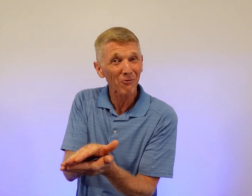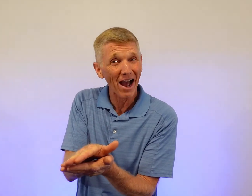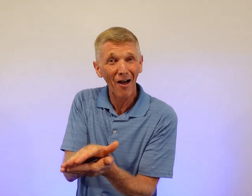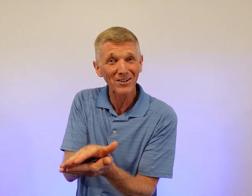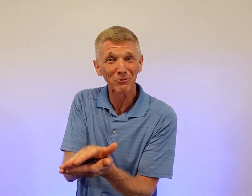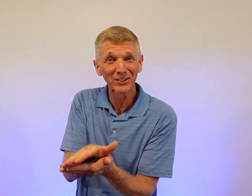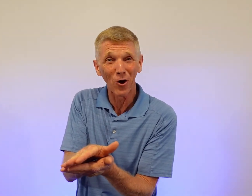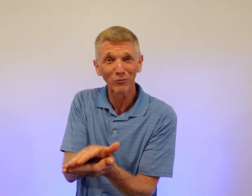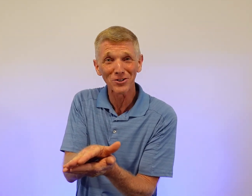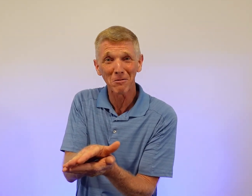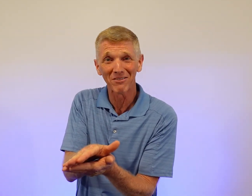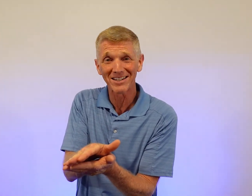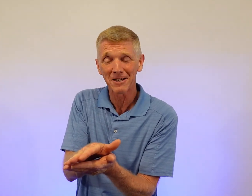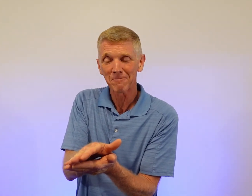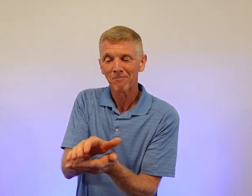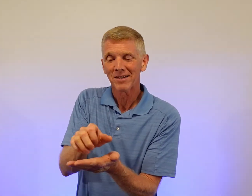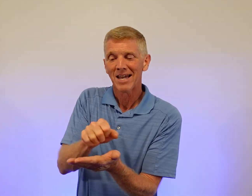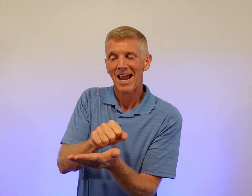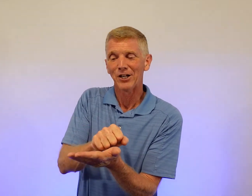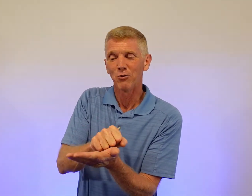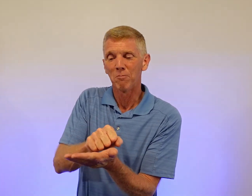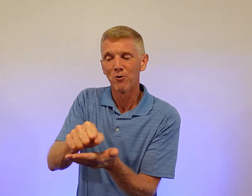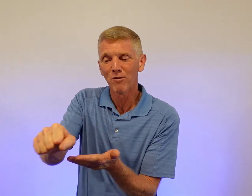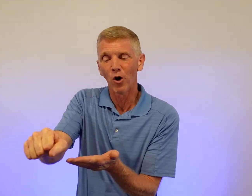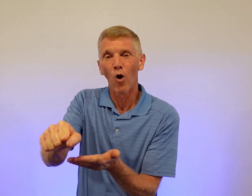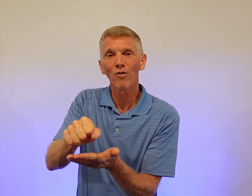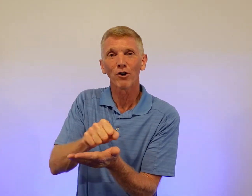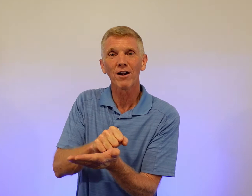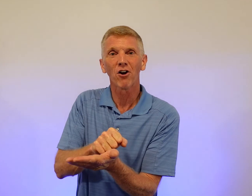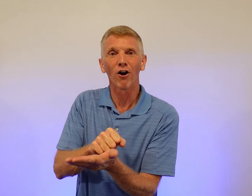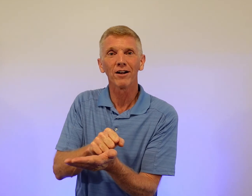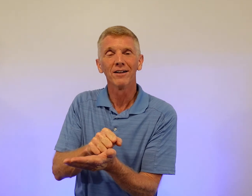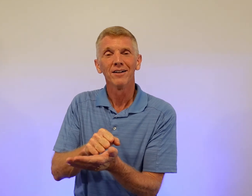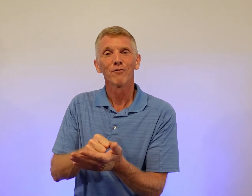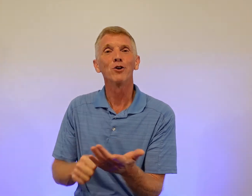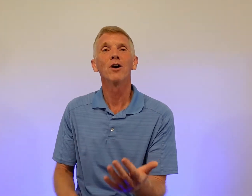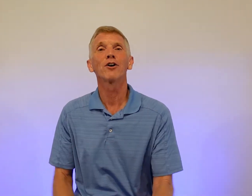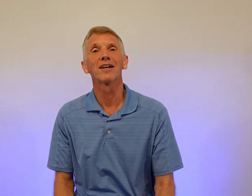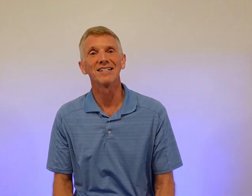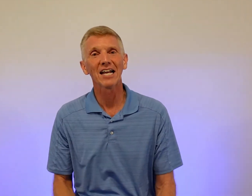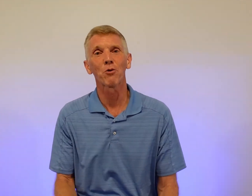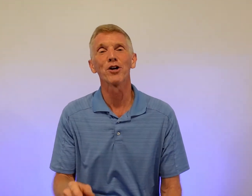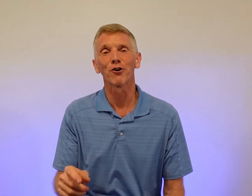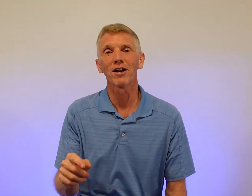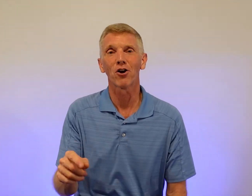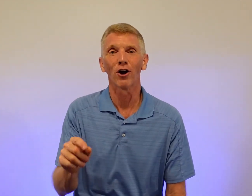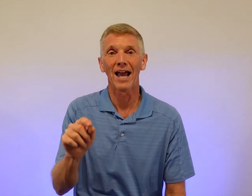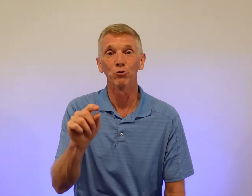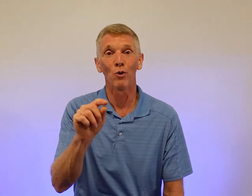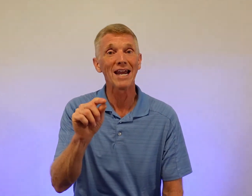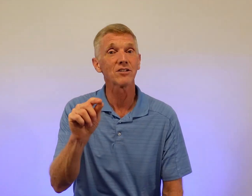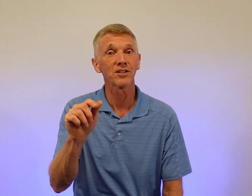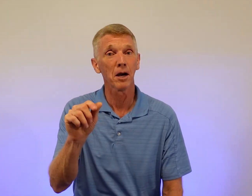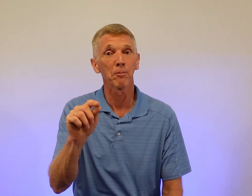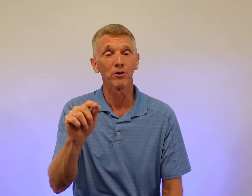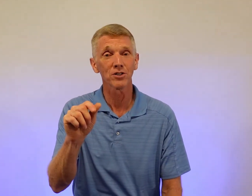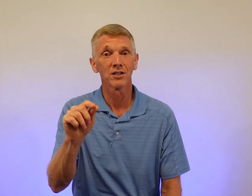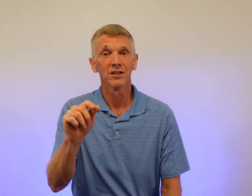Wow, that's really old for some of us. And you would move it over the credit card. For you younger kids, that's why your credit card had raised numbers to